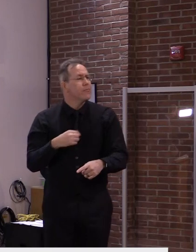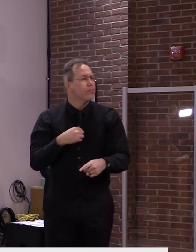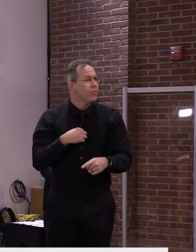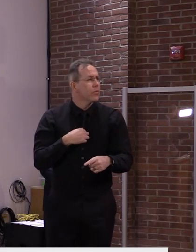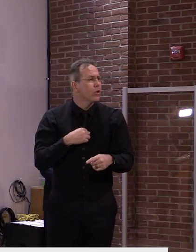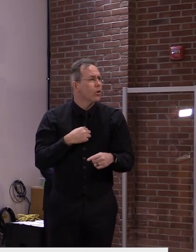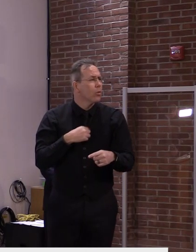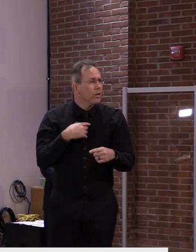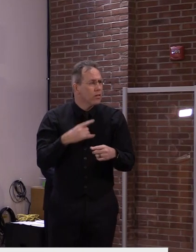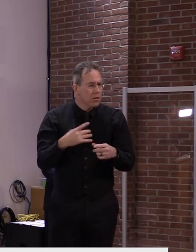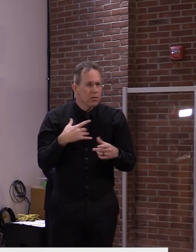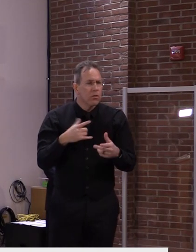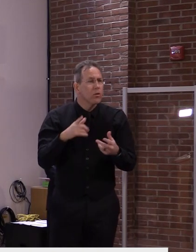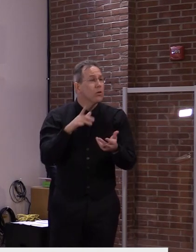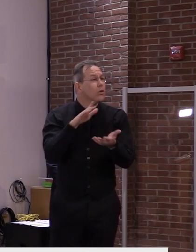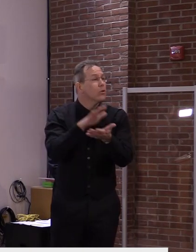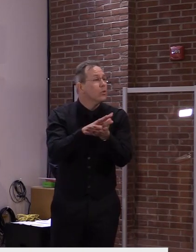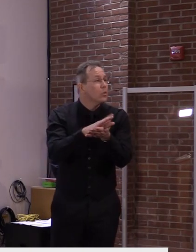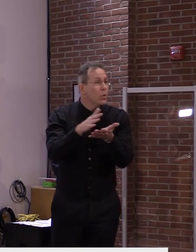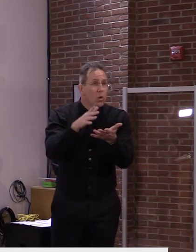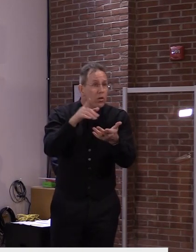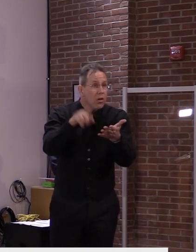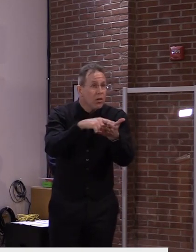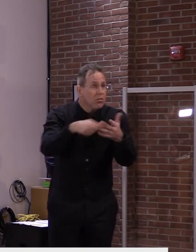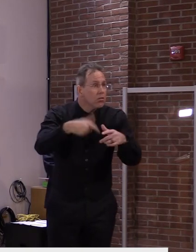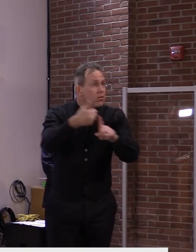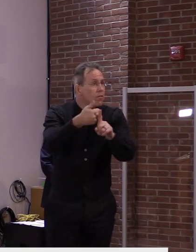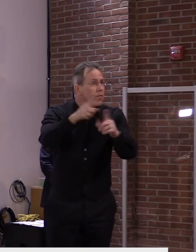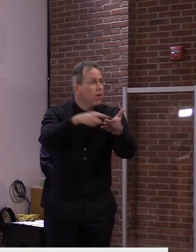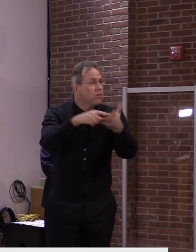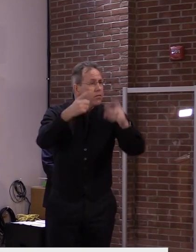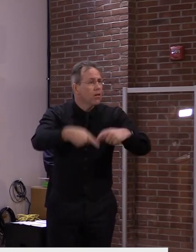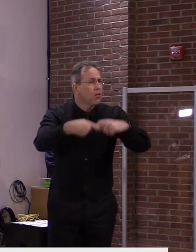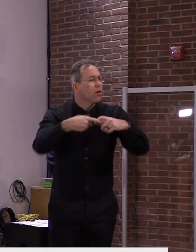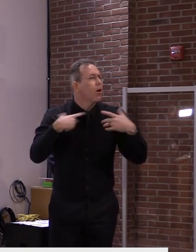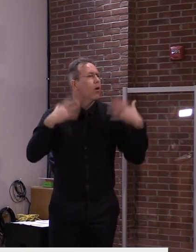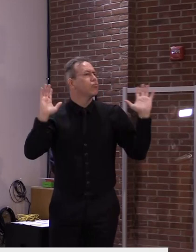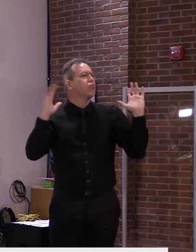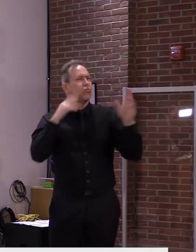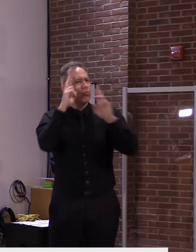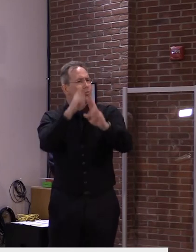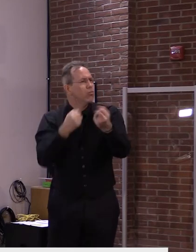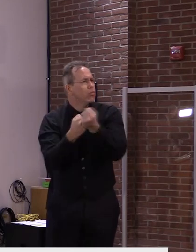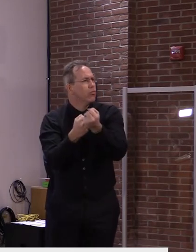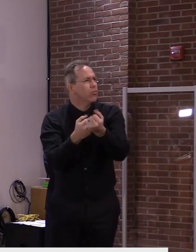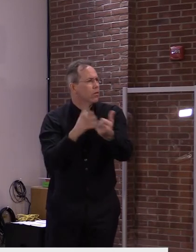or district-specific decision as to when they feel confident in moving forward.